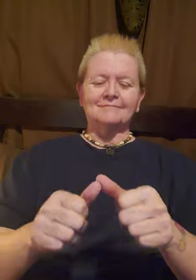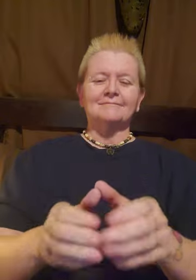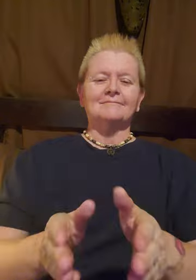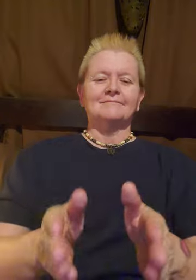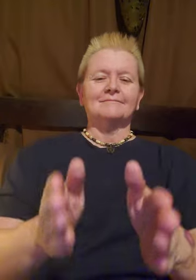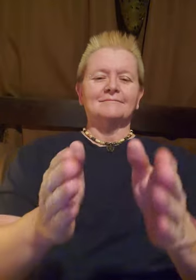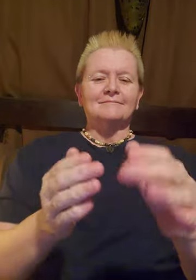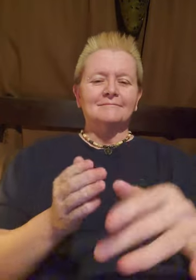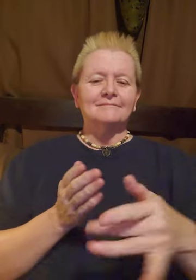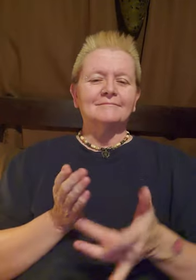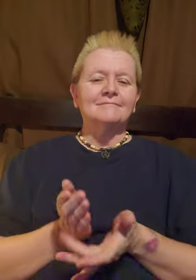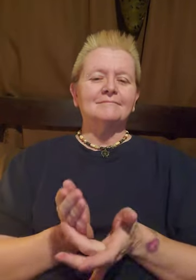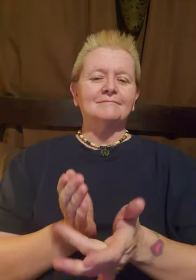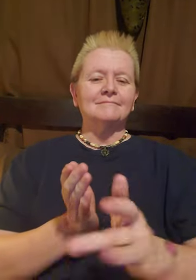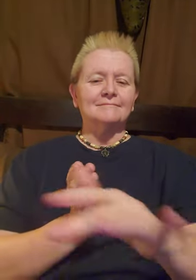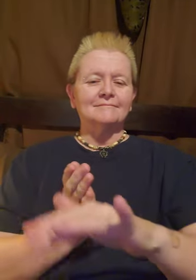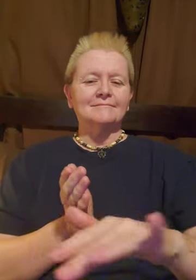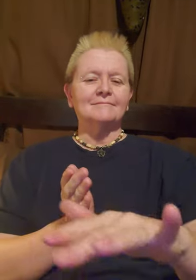course to the haven,